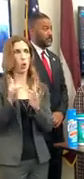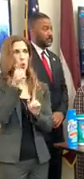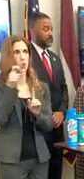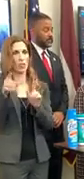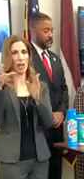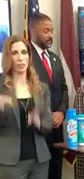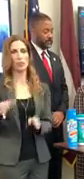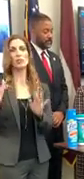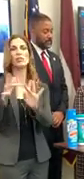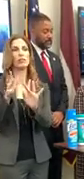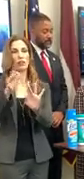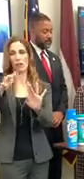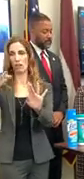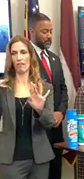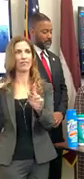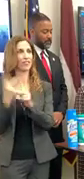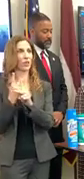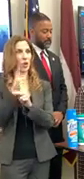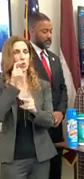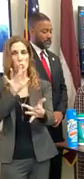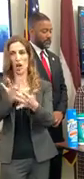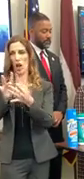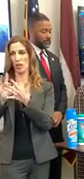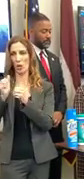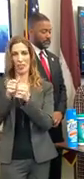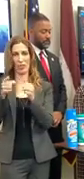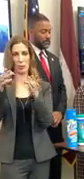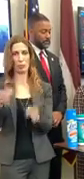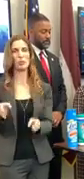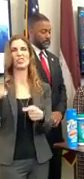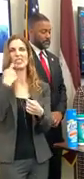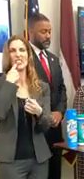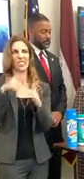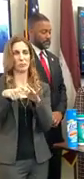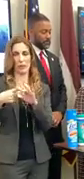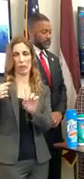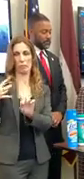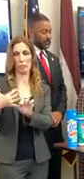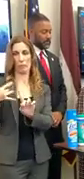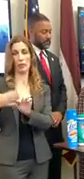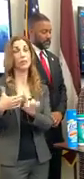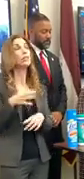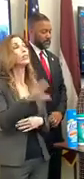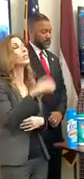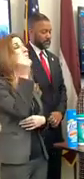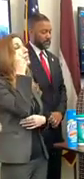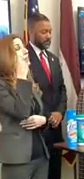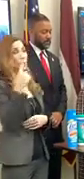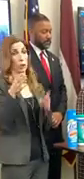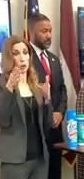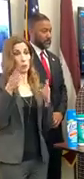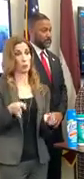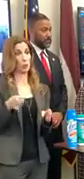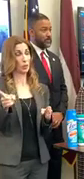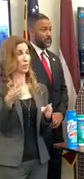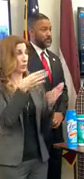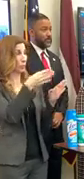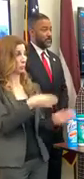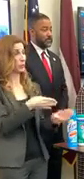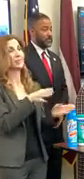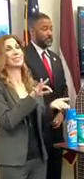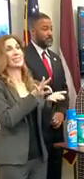that individual, and that has just begun. I do want to be clear that individuals are being